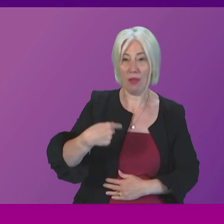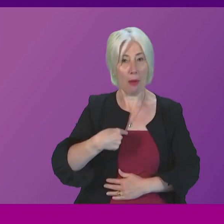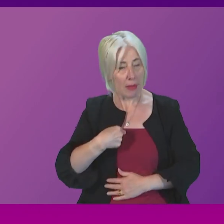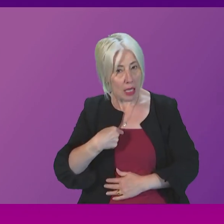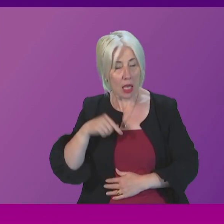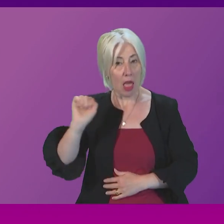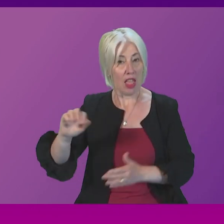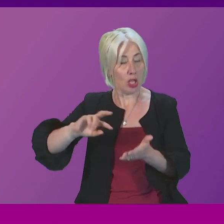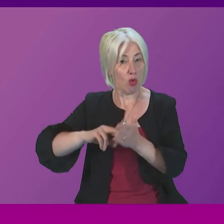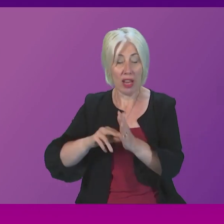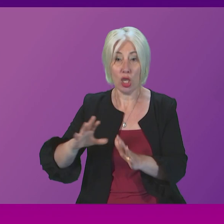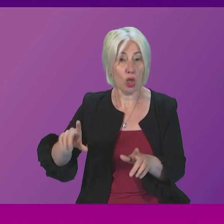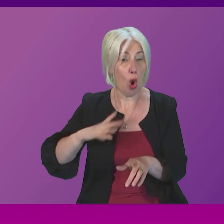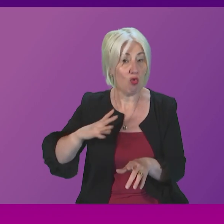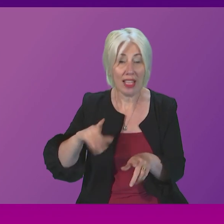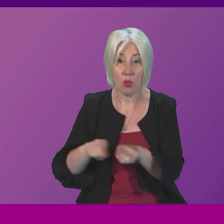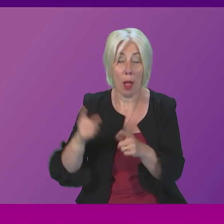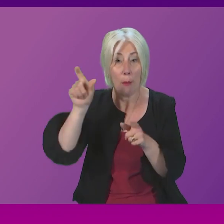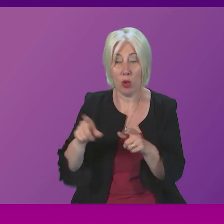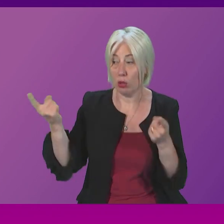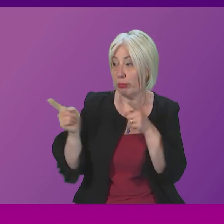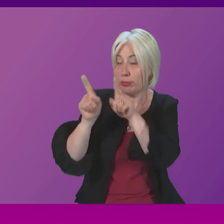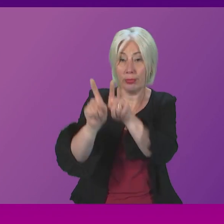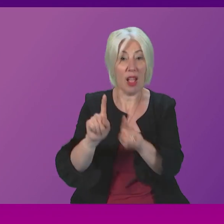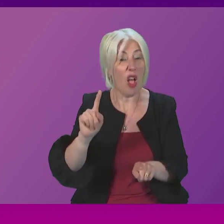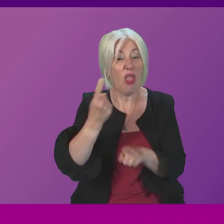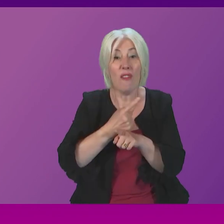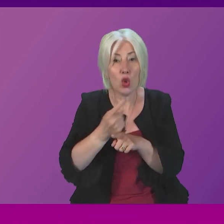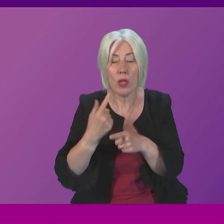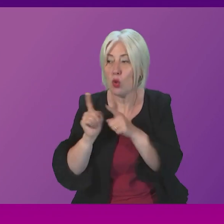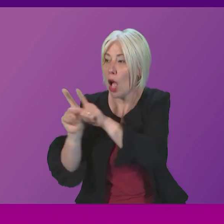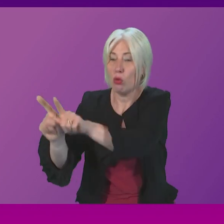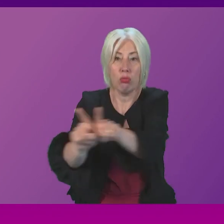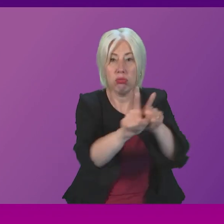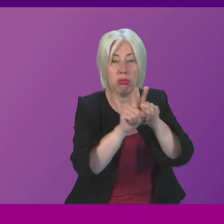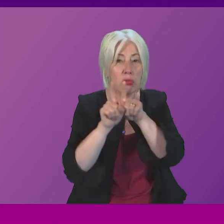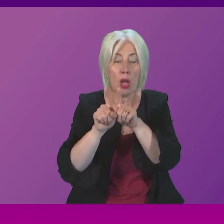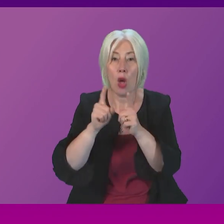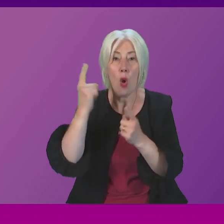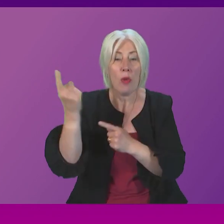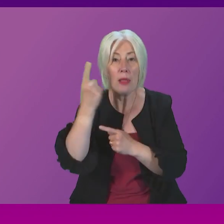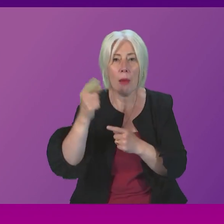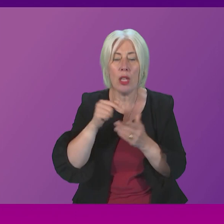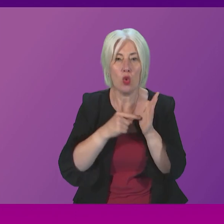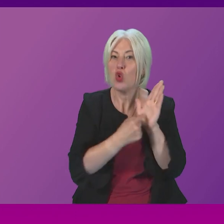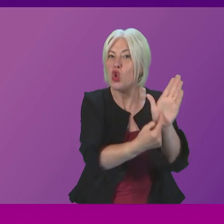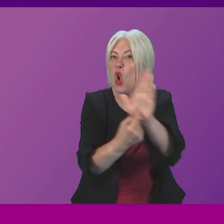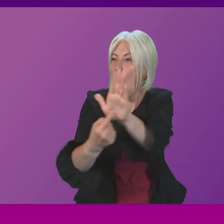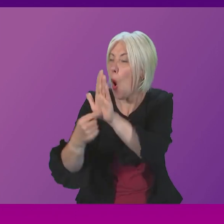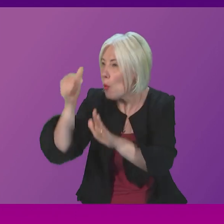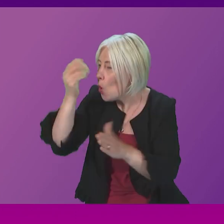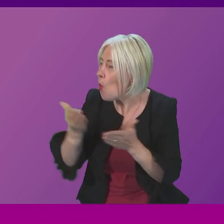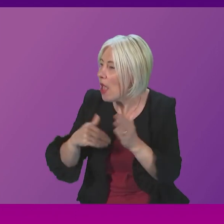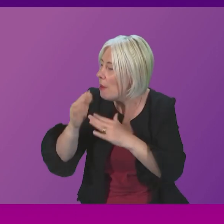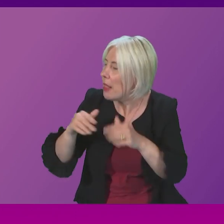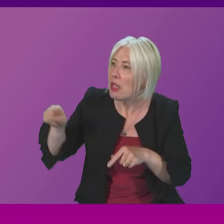they'd arranged for someone to accompany me in the first week so that I could go around with basically just be shown around, like orienteered around the